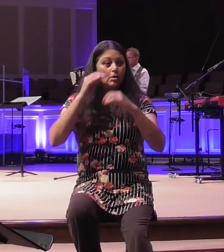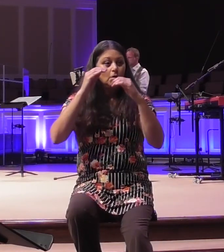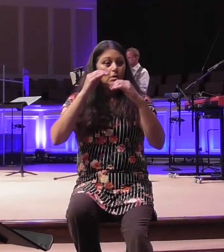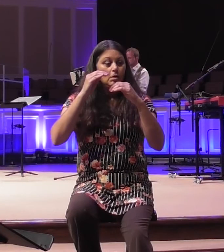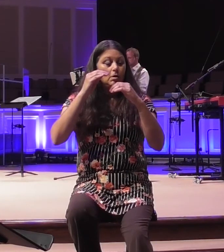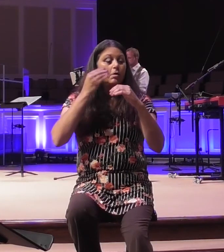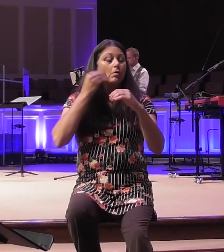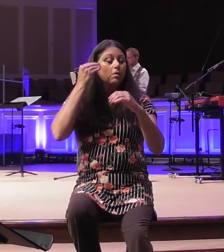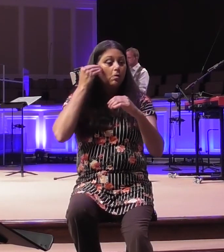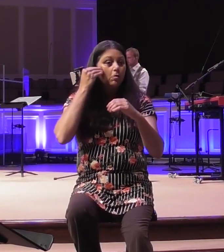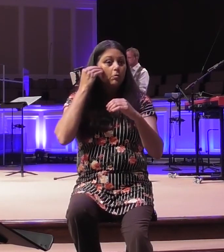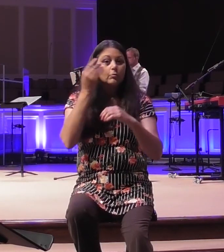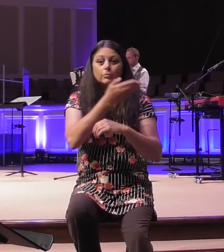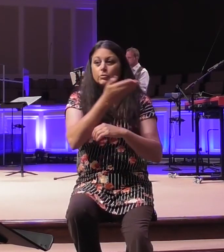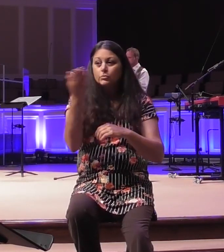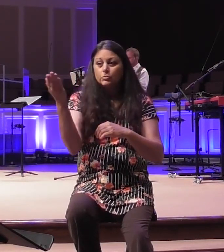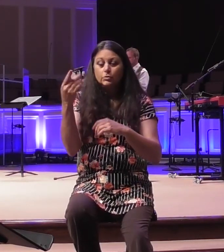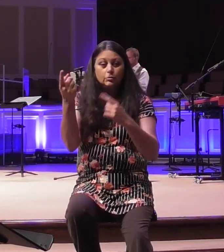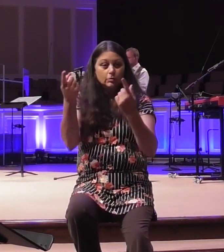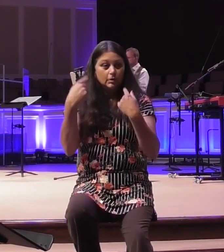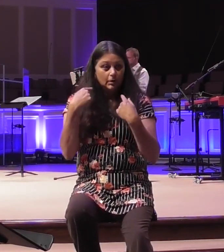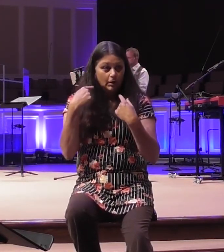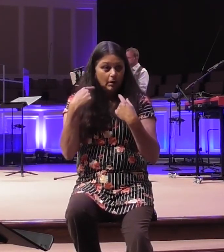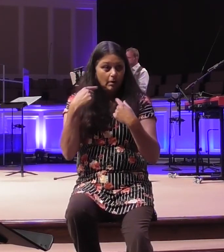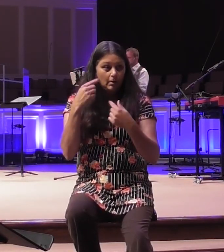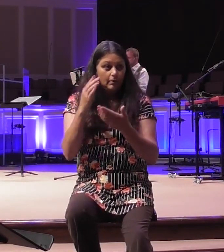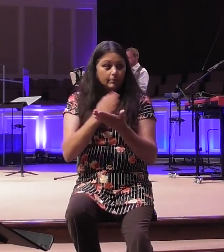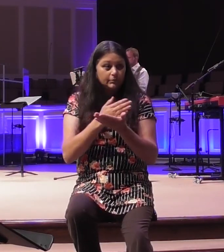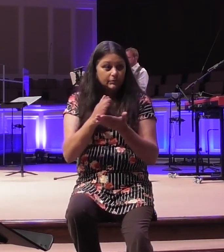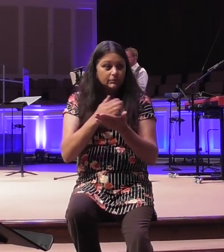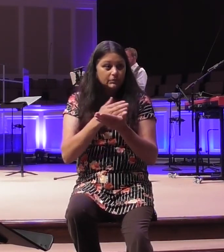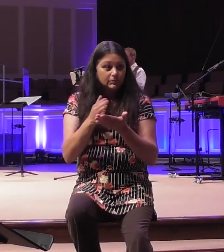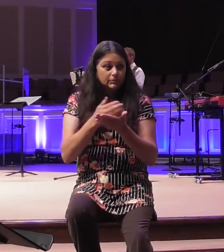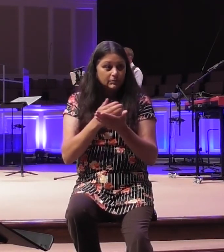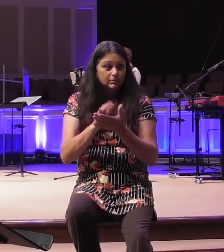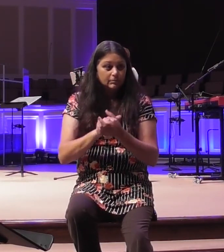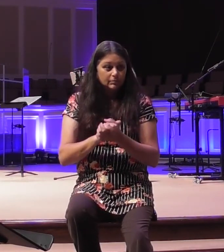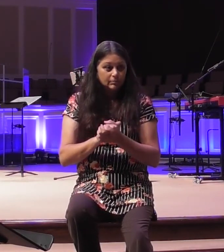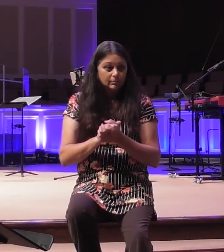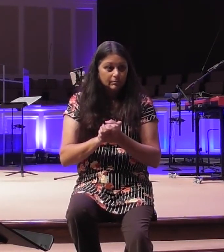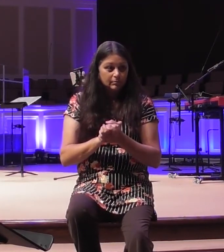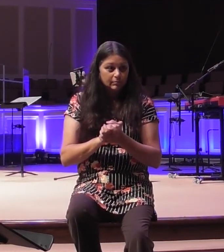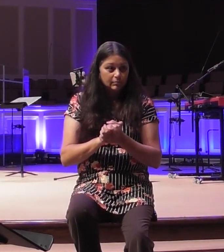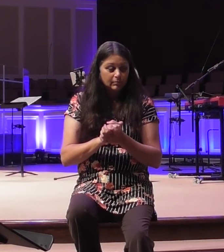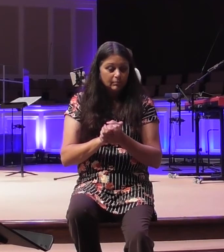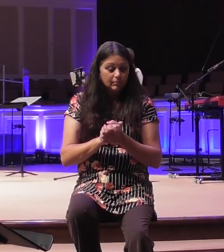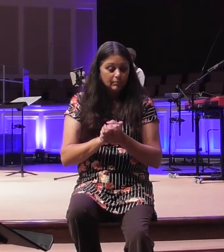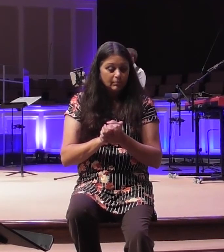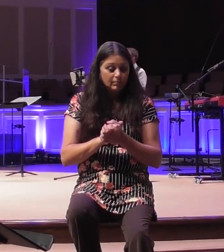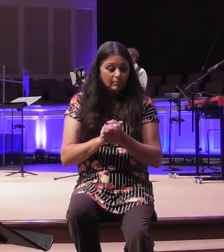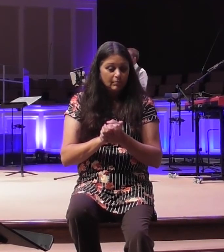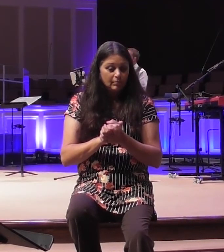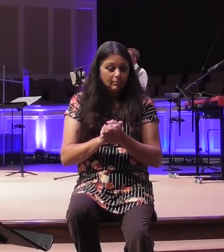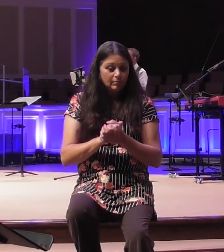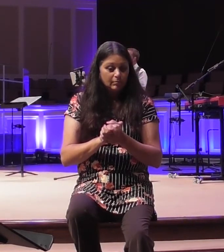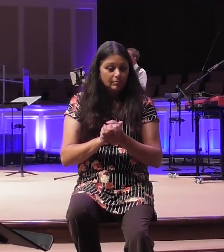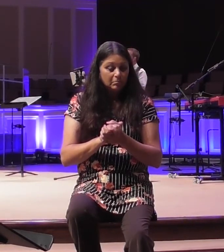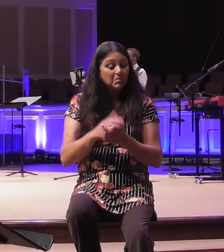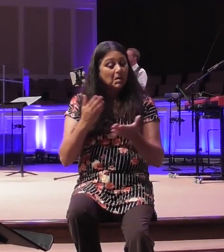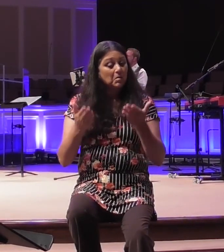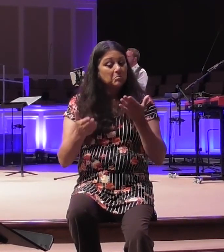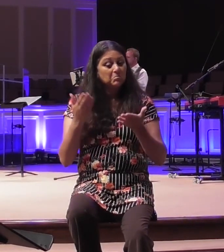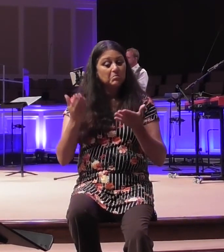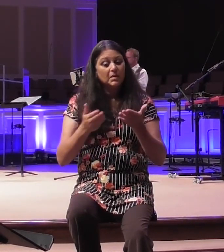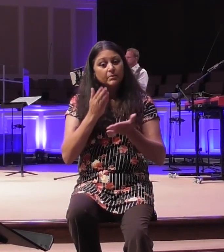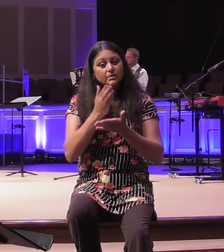come and share that with me and we'll start a process together of you becoming a member of our life together. And then finally, there may be some of